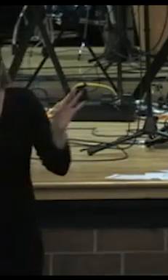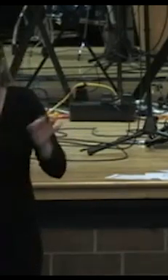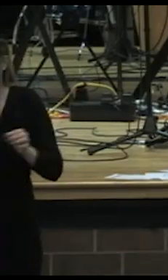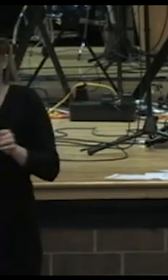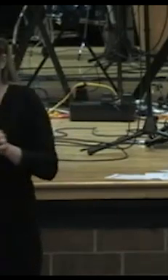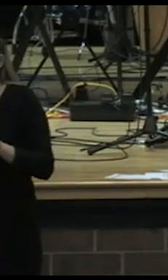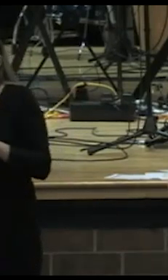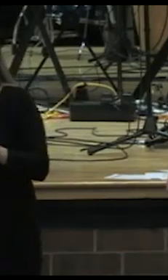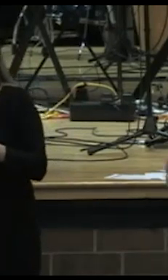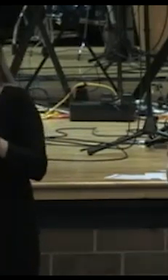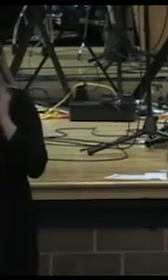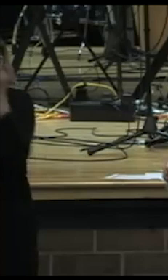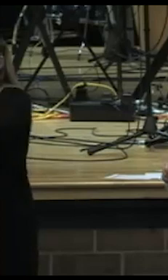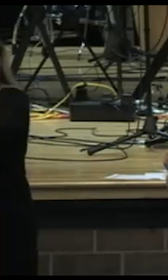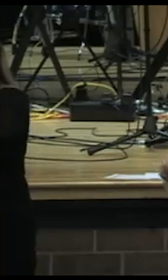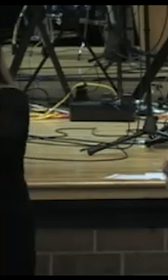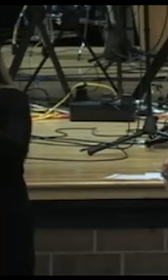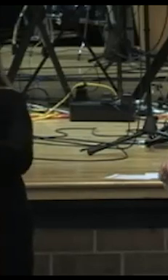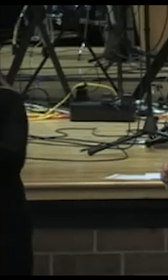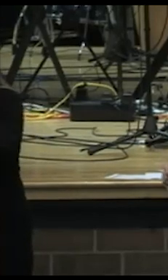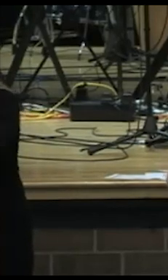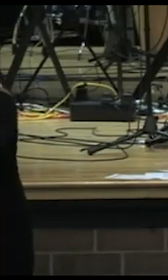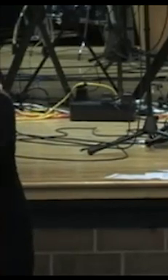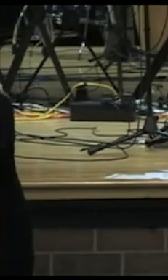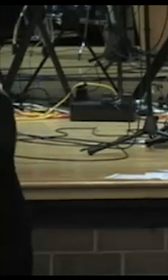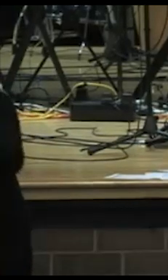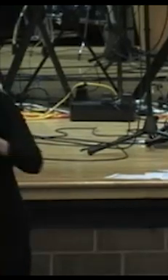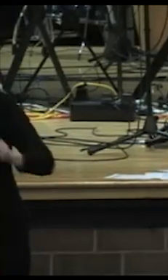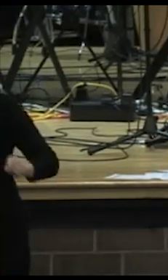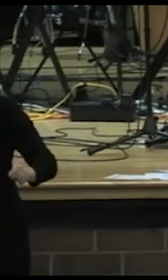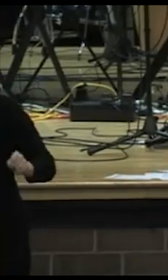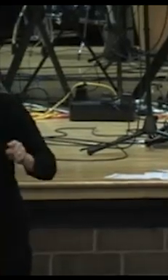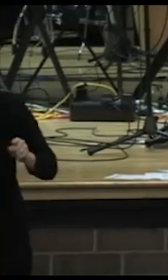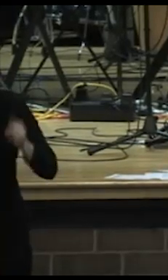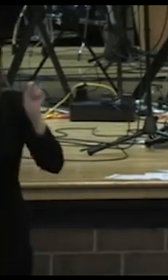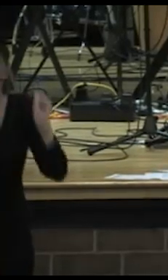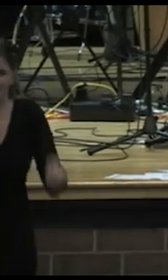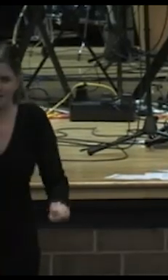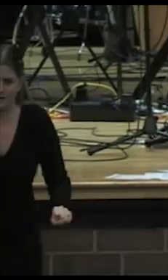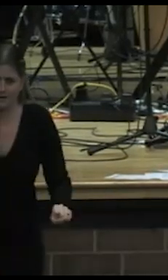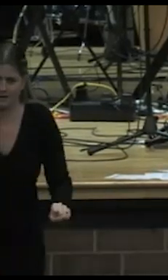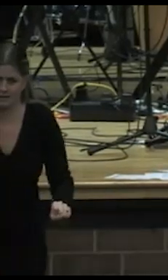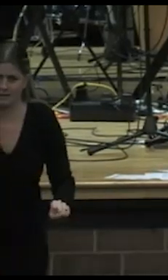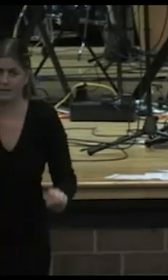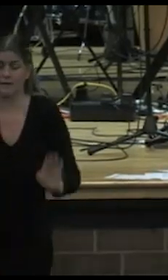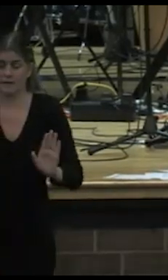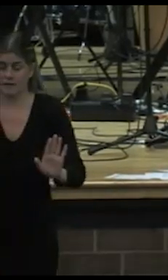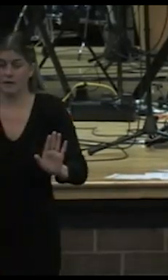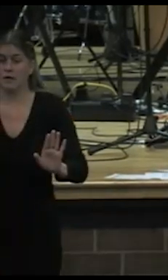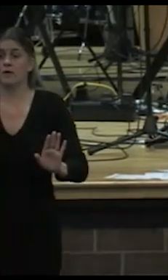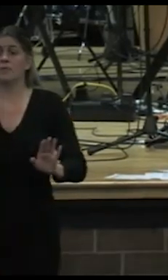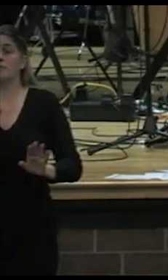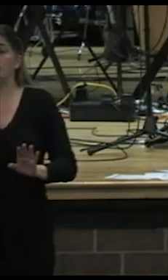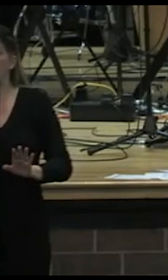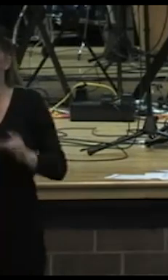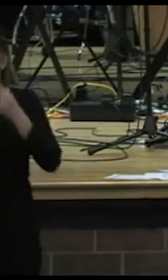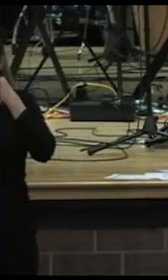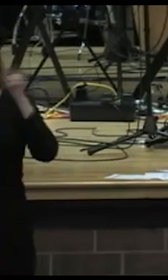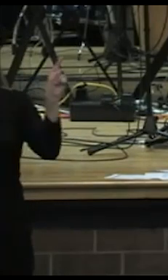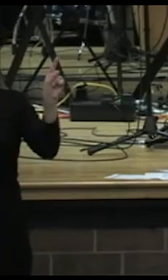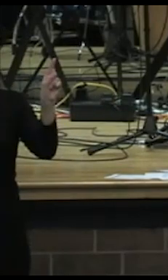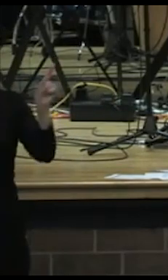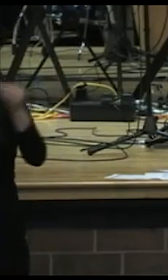your benefit. And the person who wrote this was also single, the Apostle Paul. He says, I'm saying this for your